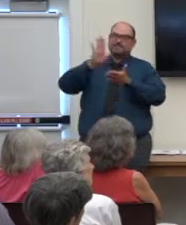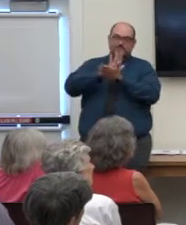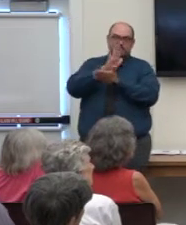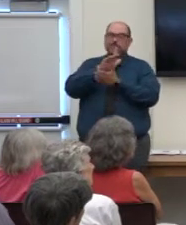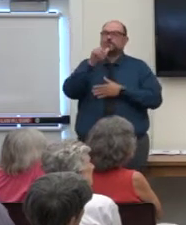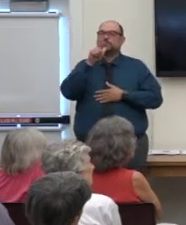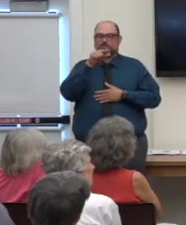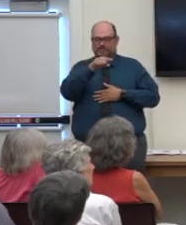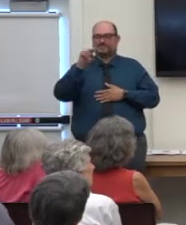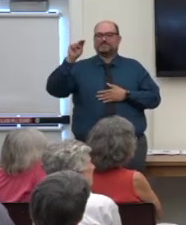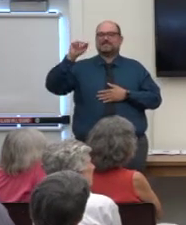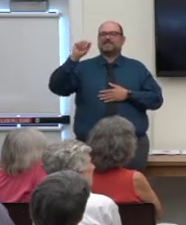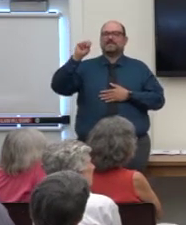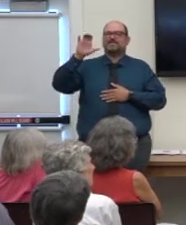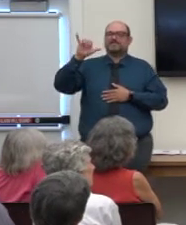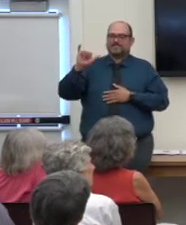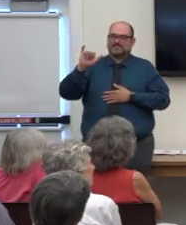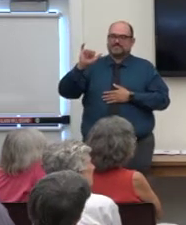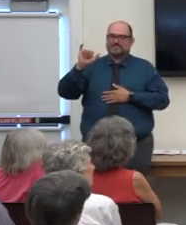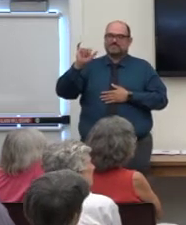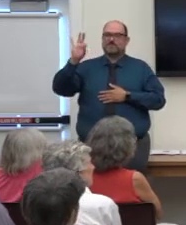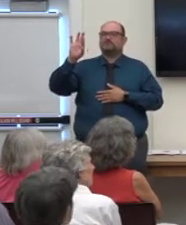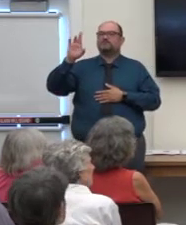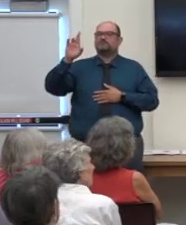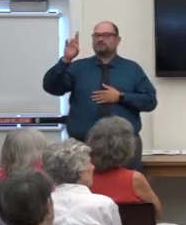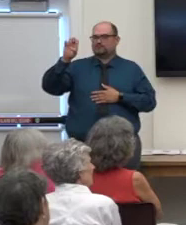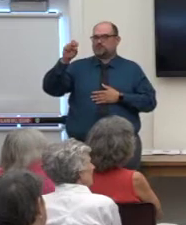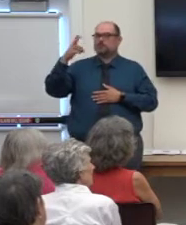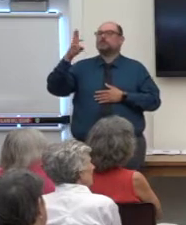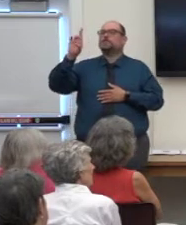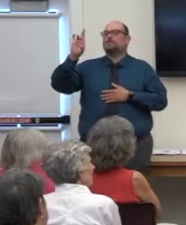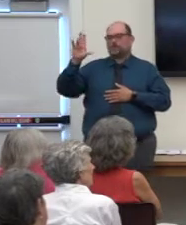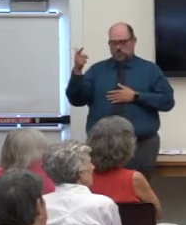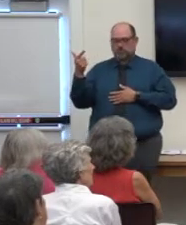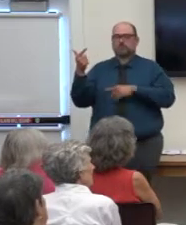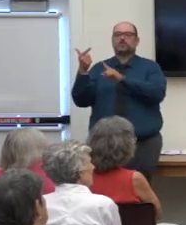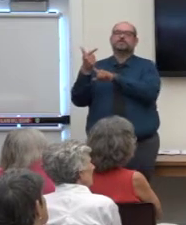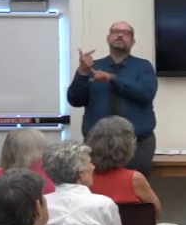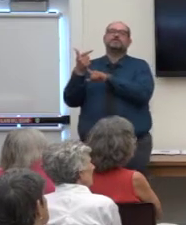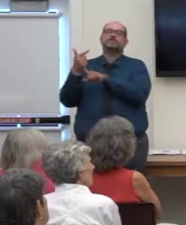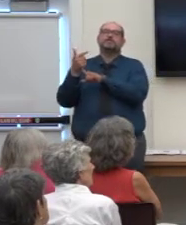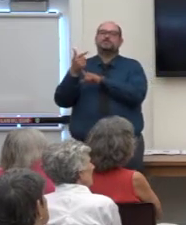that older people signed the sign for cow, for example,